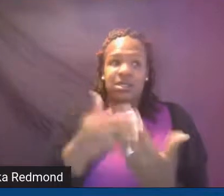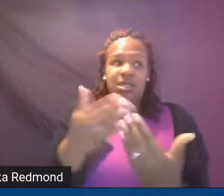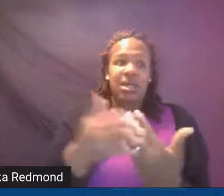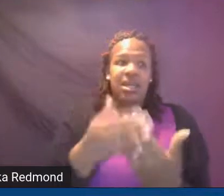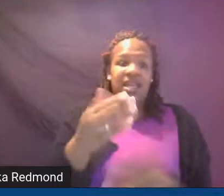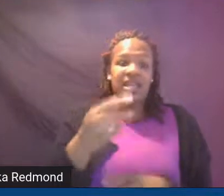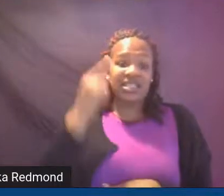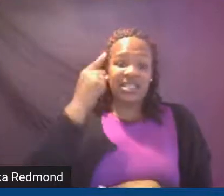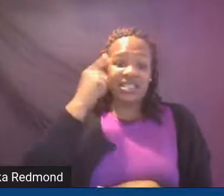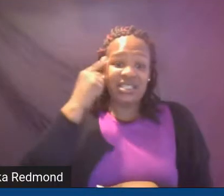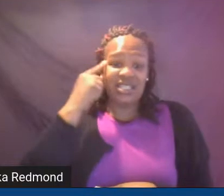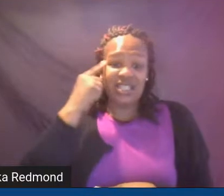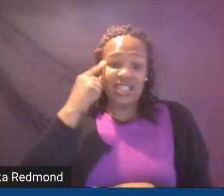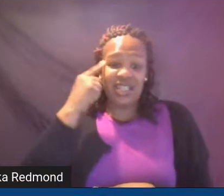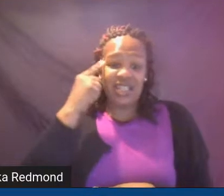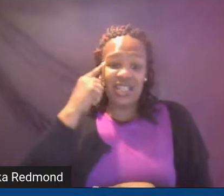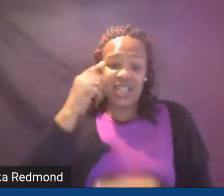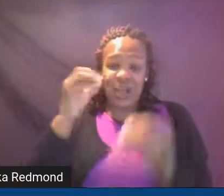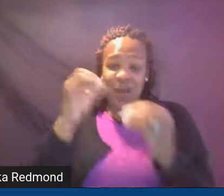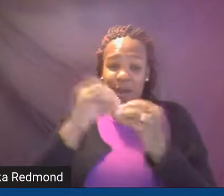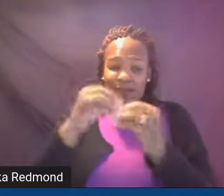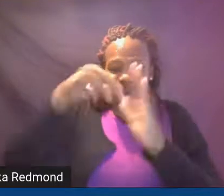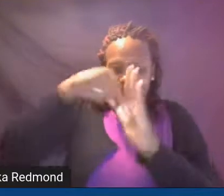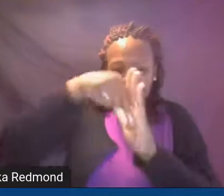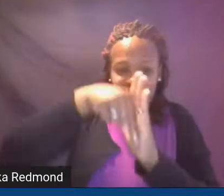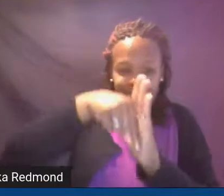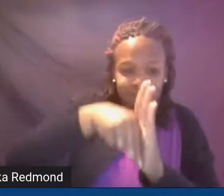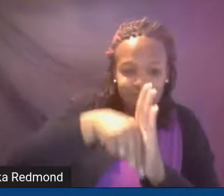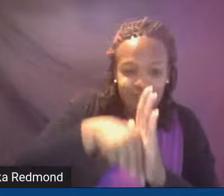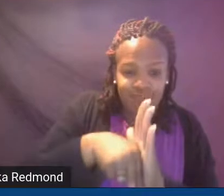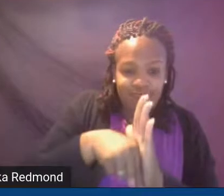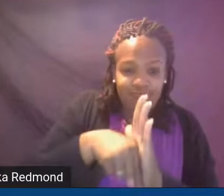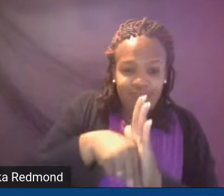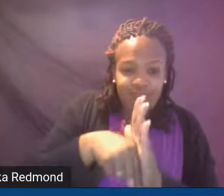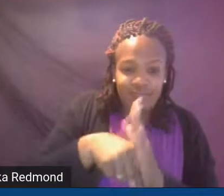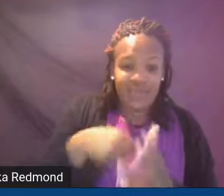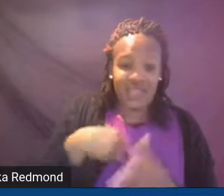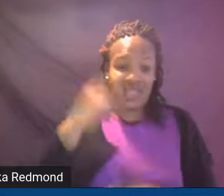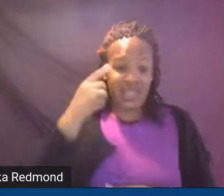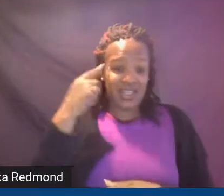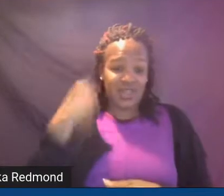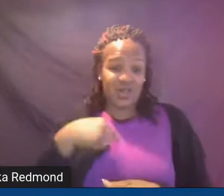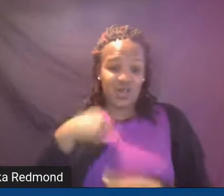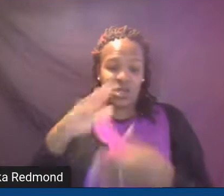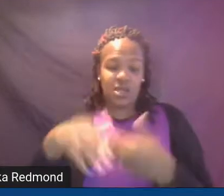box, and I think everybody can point to that little inflection point